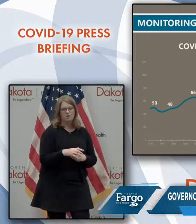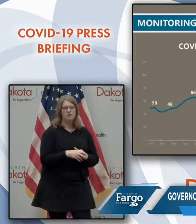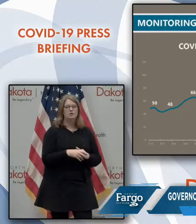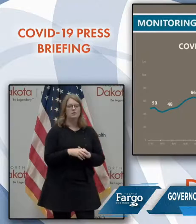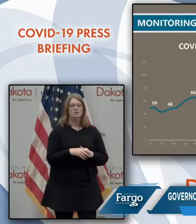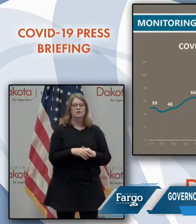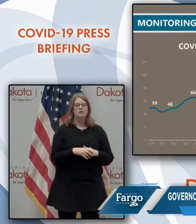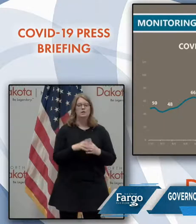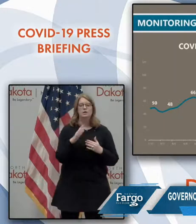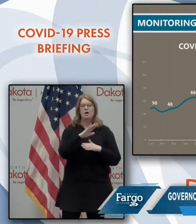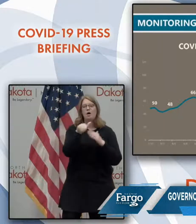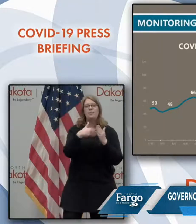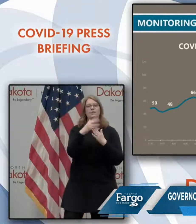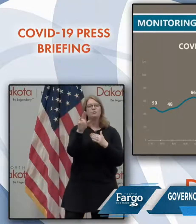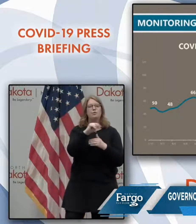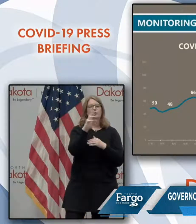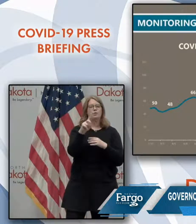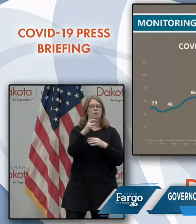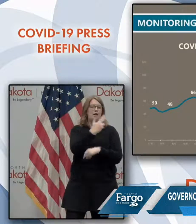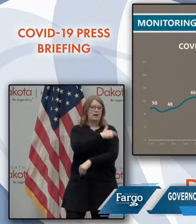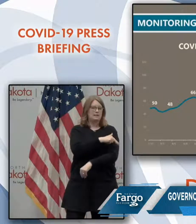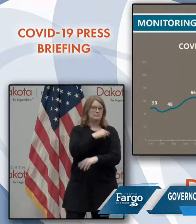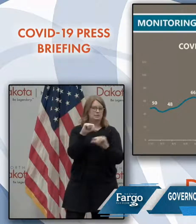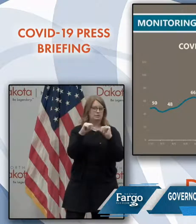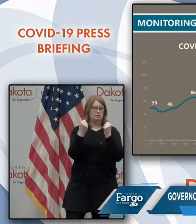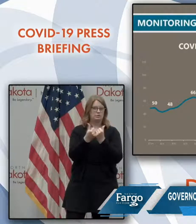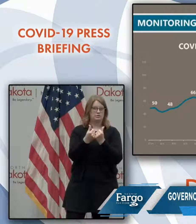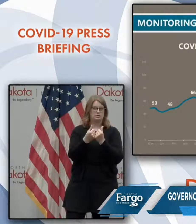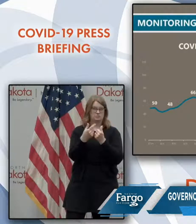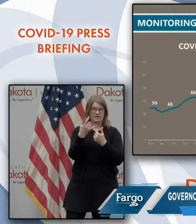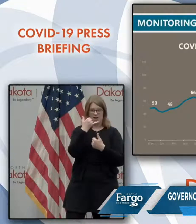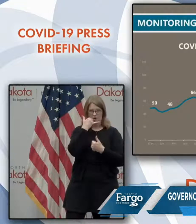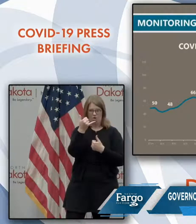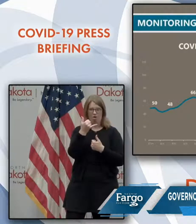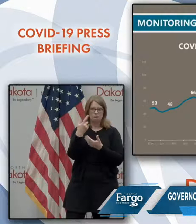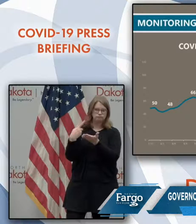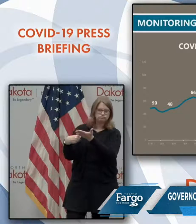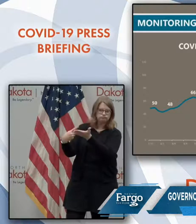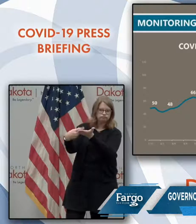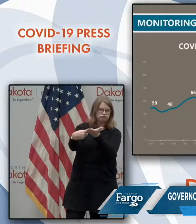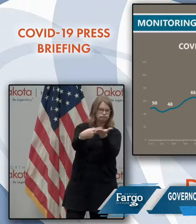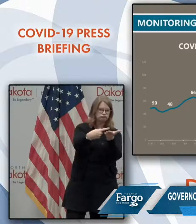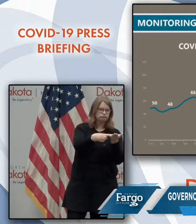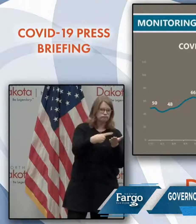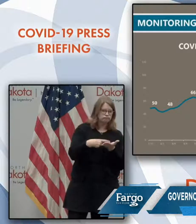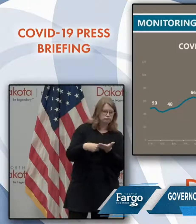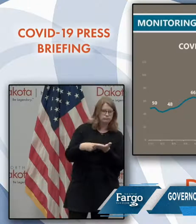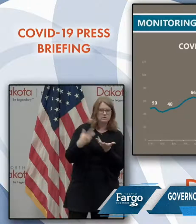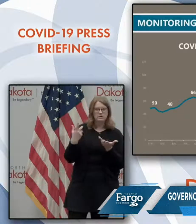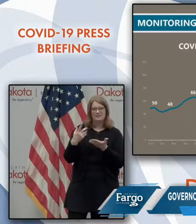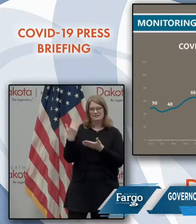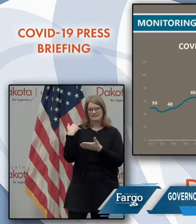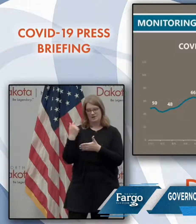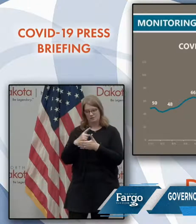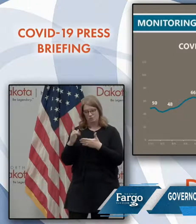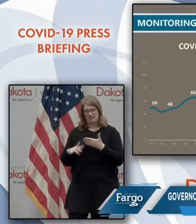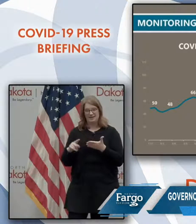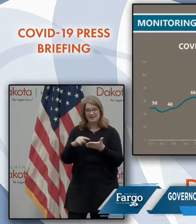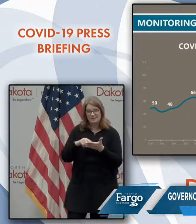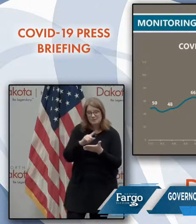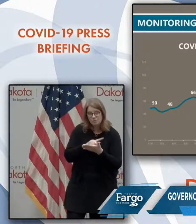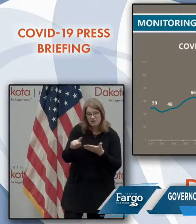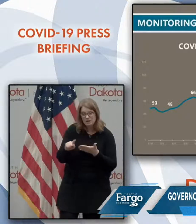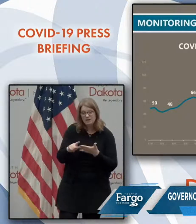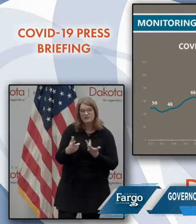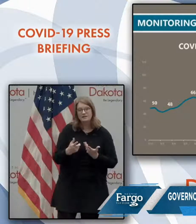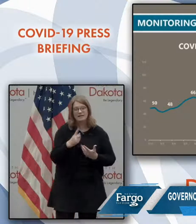all the North Dakota Hospital Association yesterday, talked to individual facility leaders over last weekend and this past week, and they're all